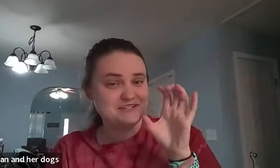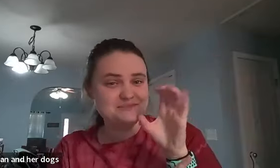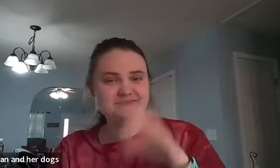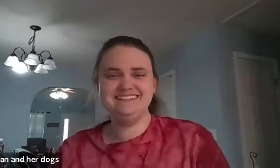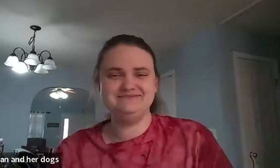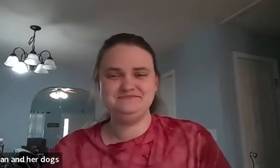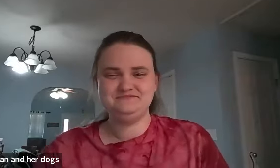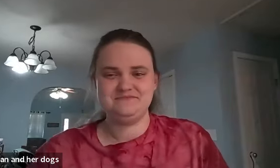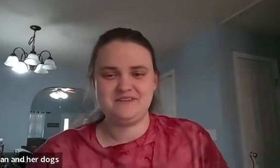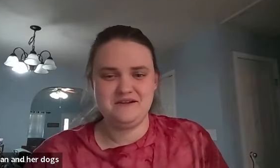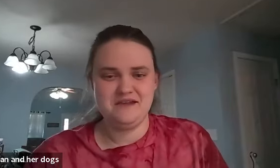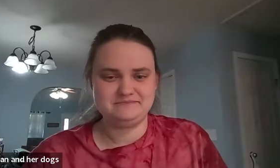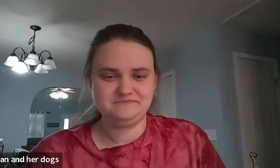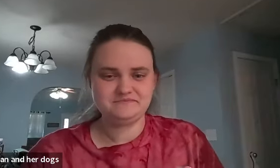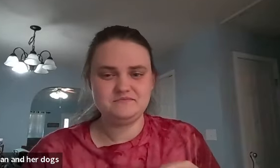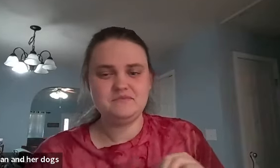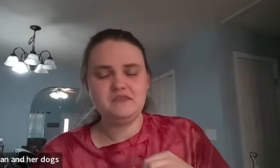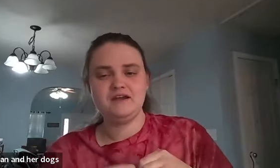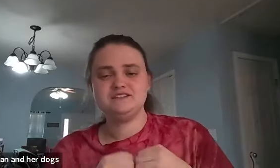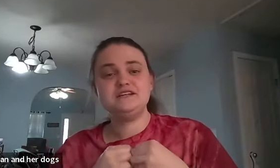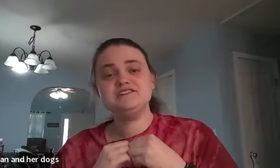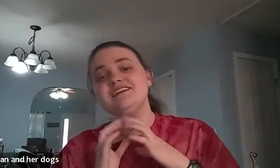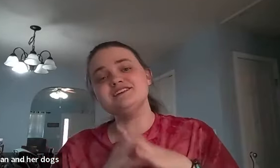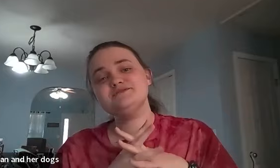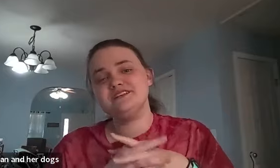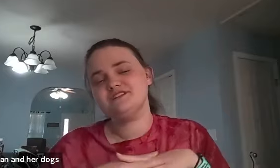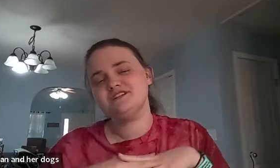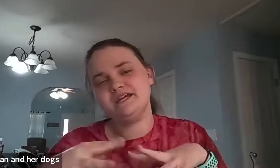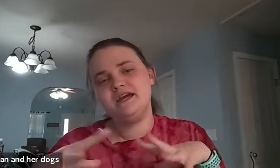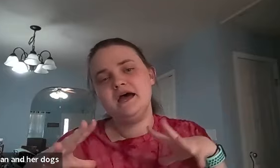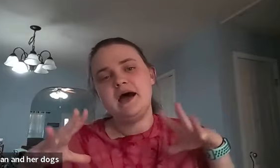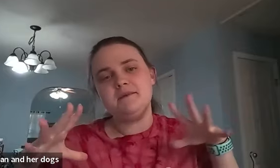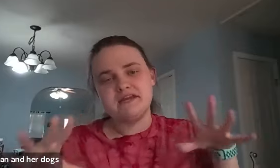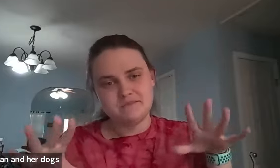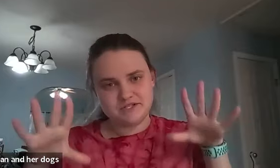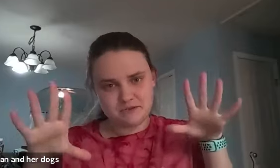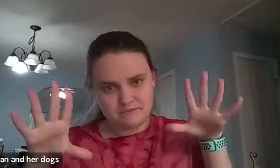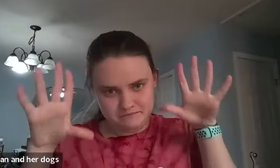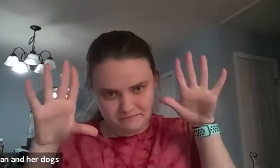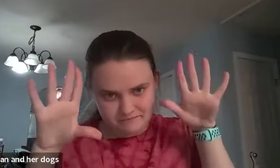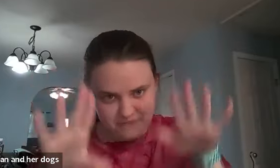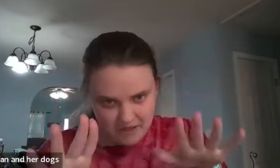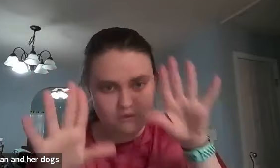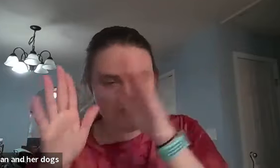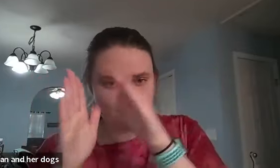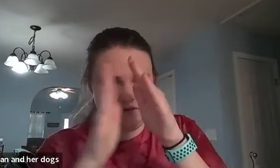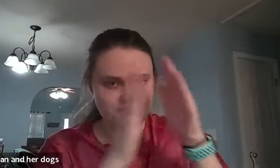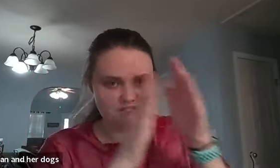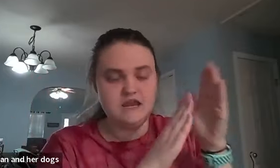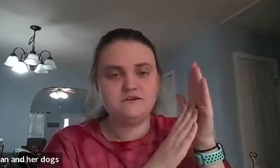600. Okay. All right. So here's our last one. This one's going to be a big number. So bear with me while I do it. And if you